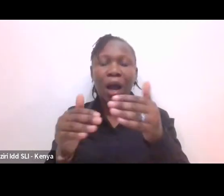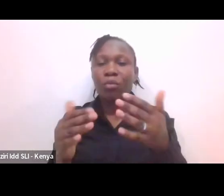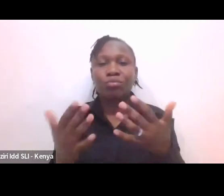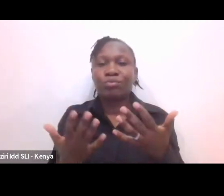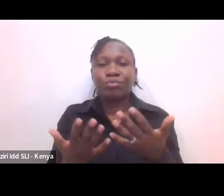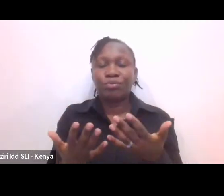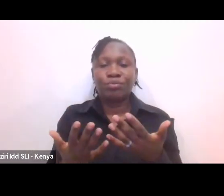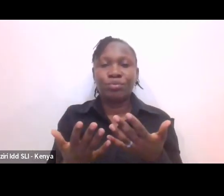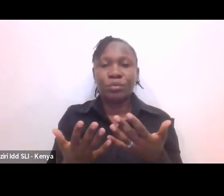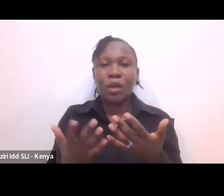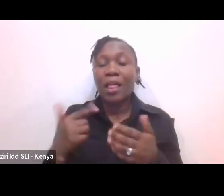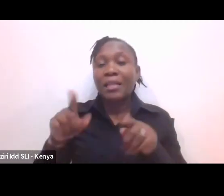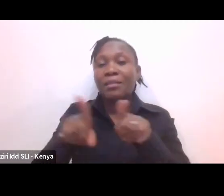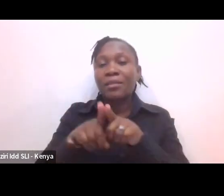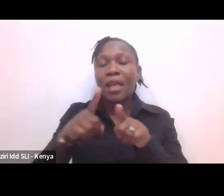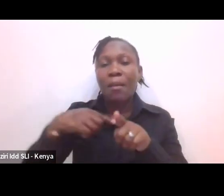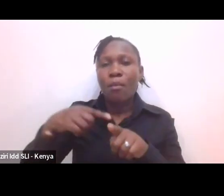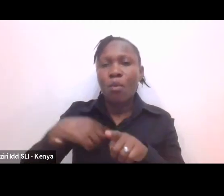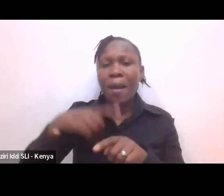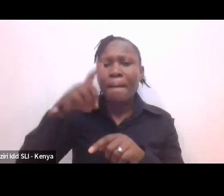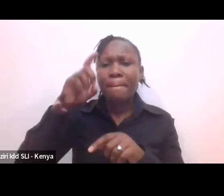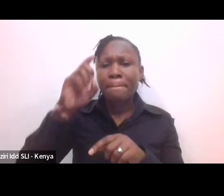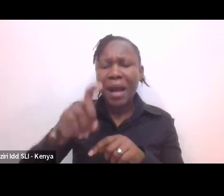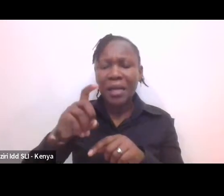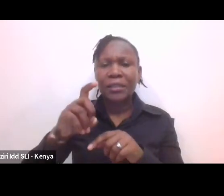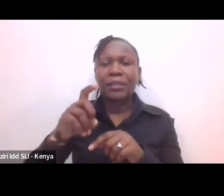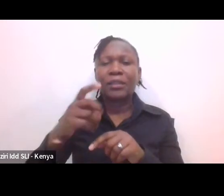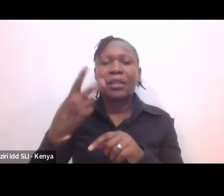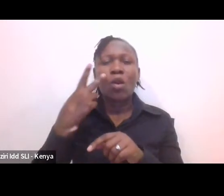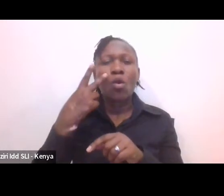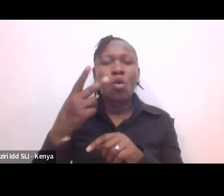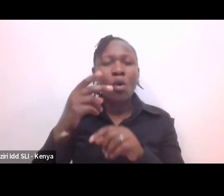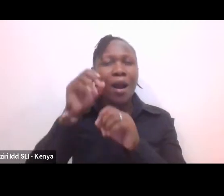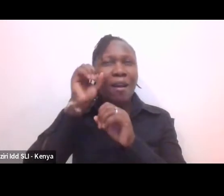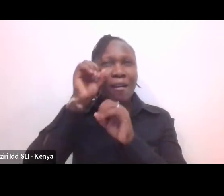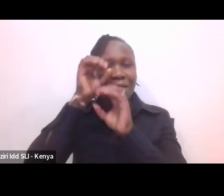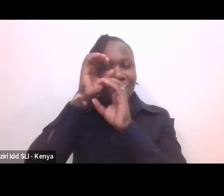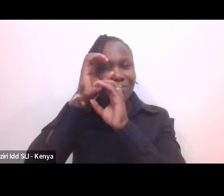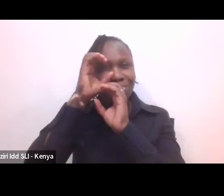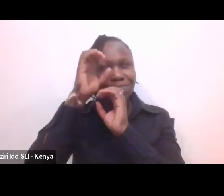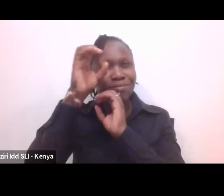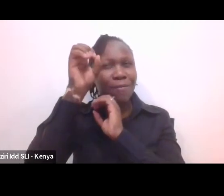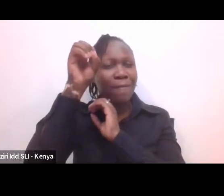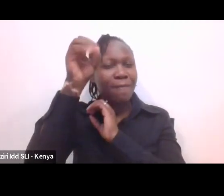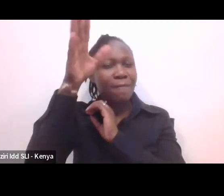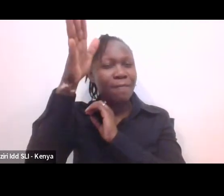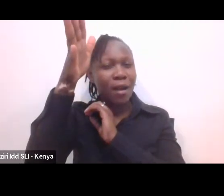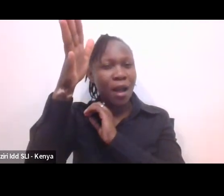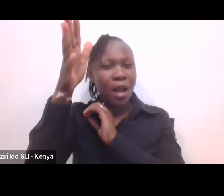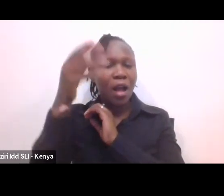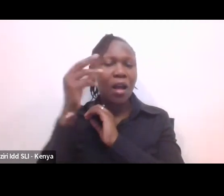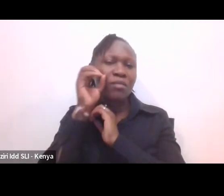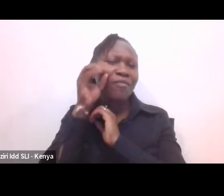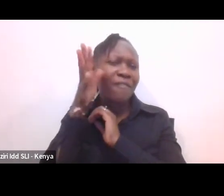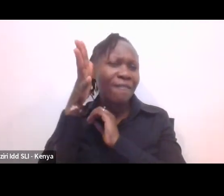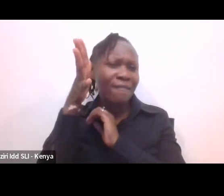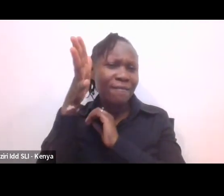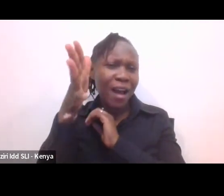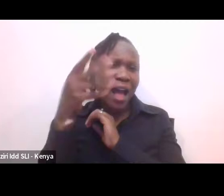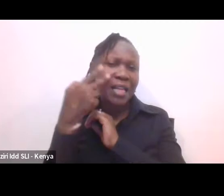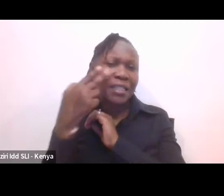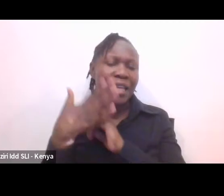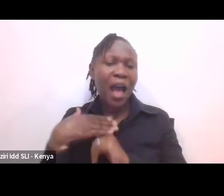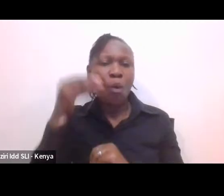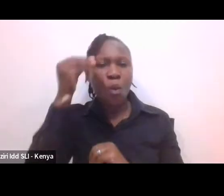We must always take the long view and the constructive view of our students. and we